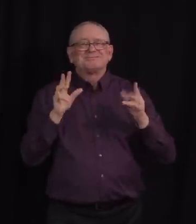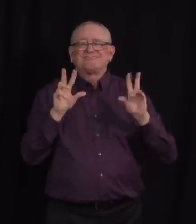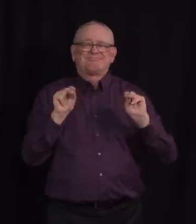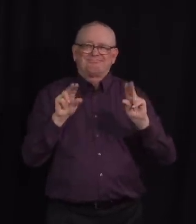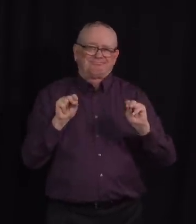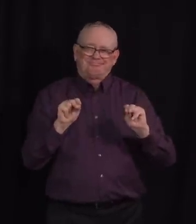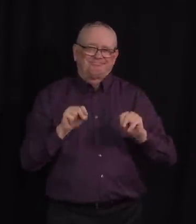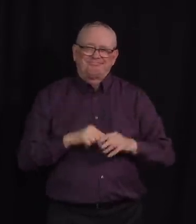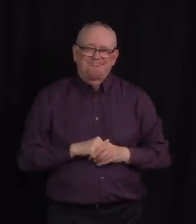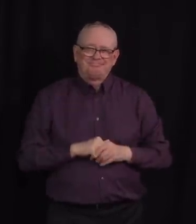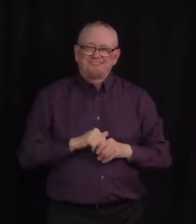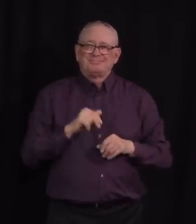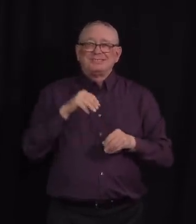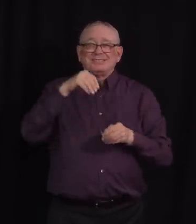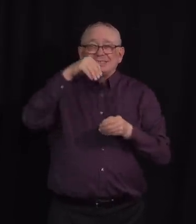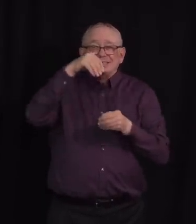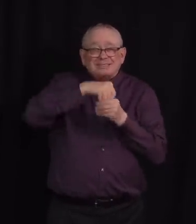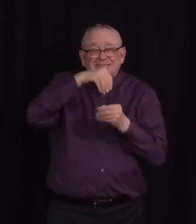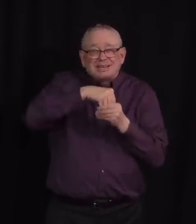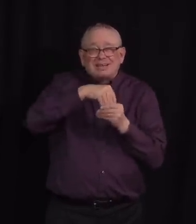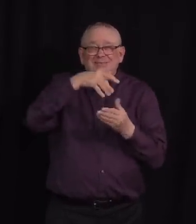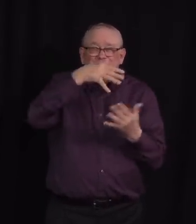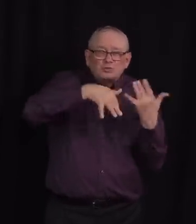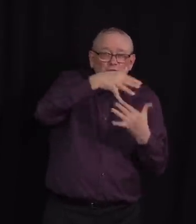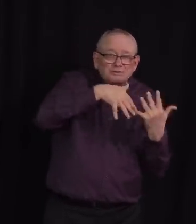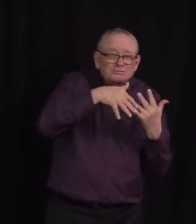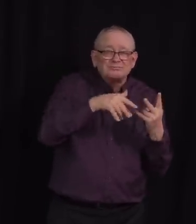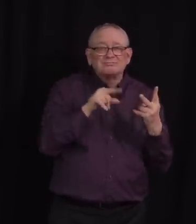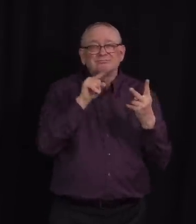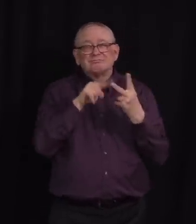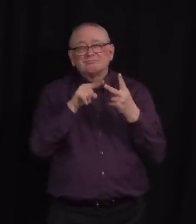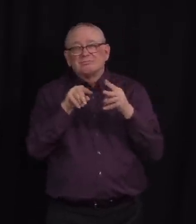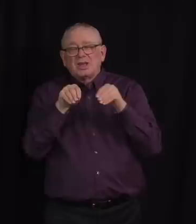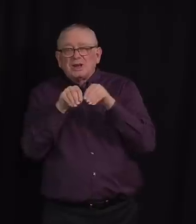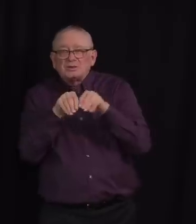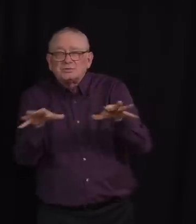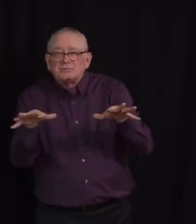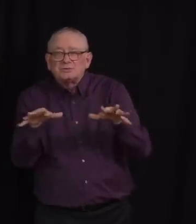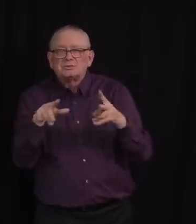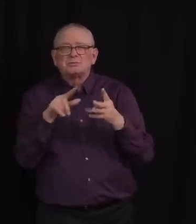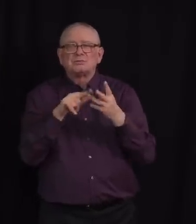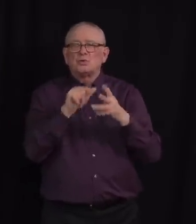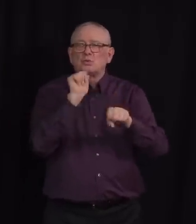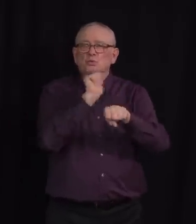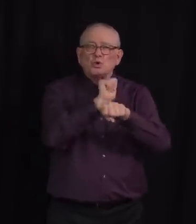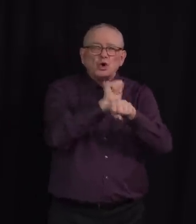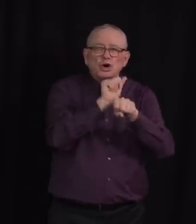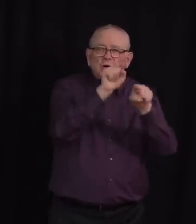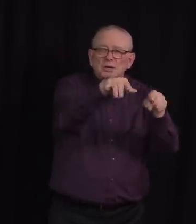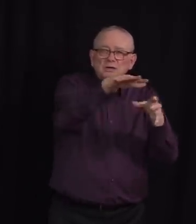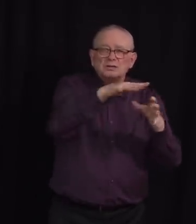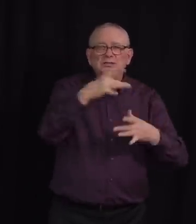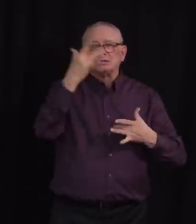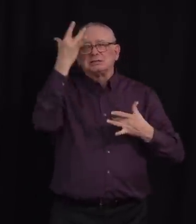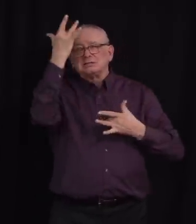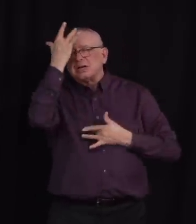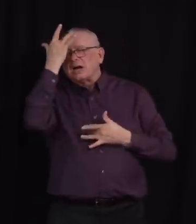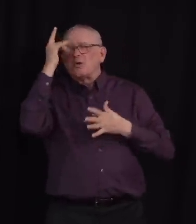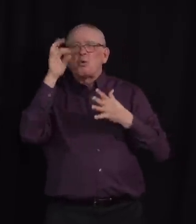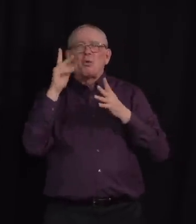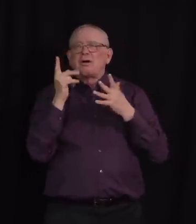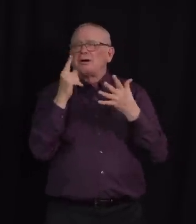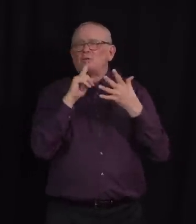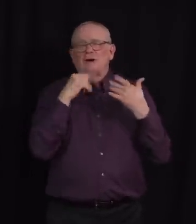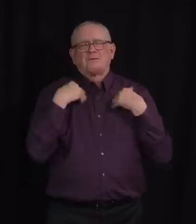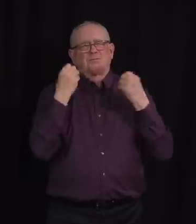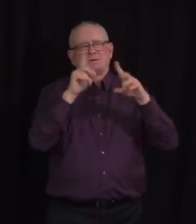while symptomatic all play a role, along with many other factors. From a public health perspective, it would be easier